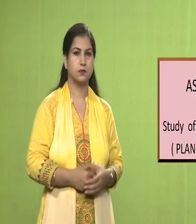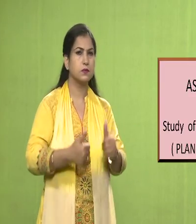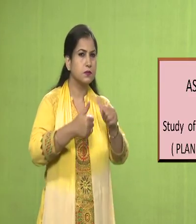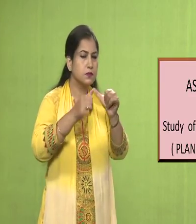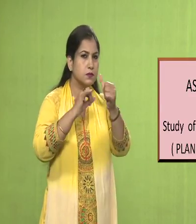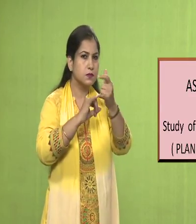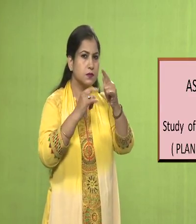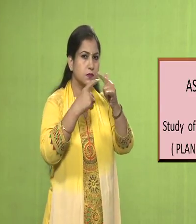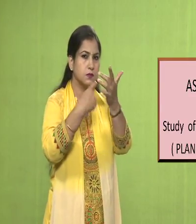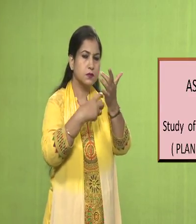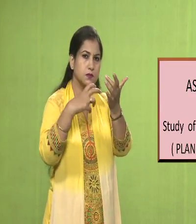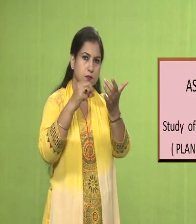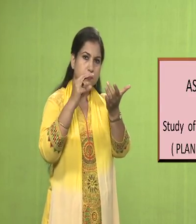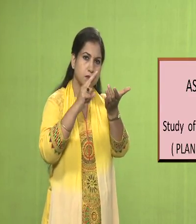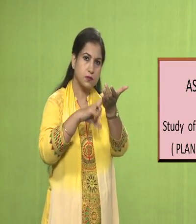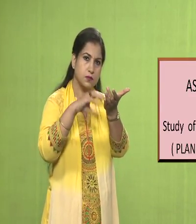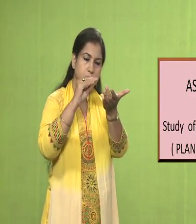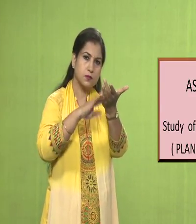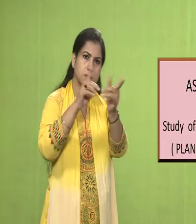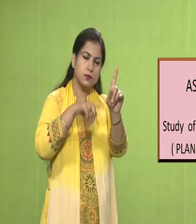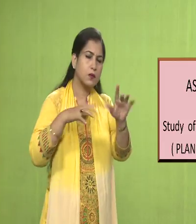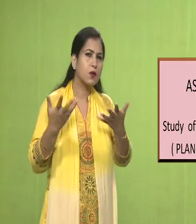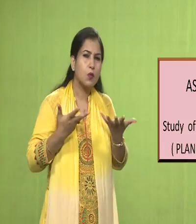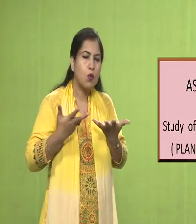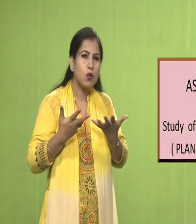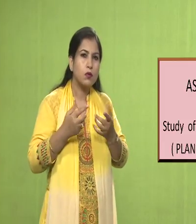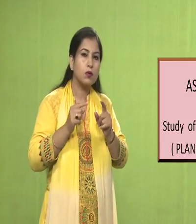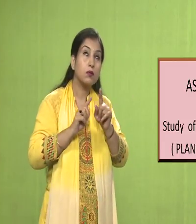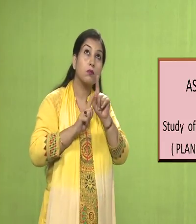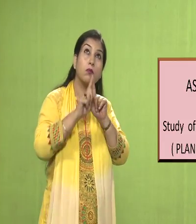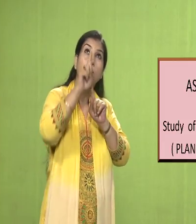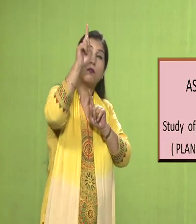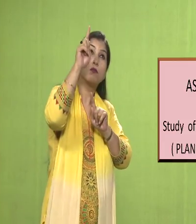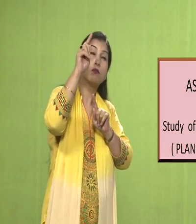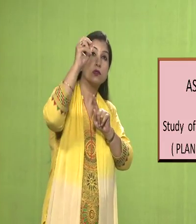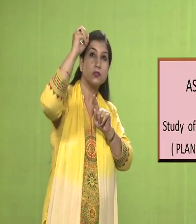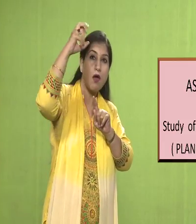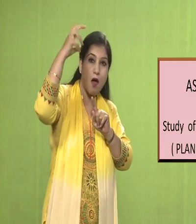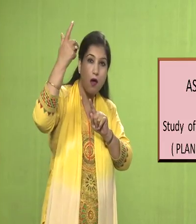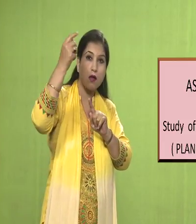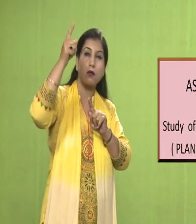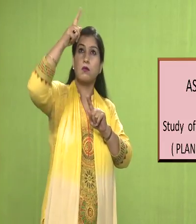Astronomy is the study of celestial objects like planets, stars, etc.,